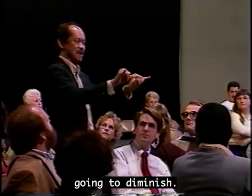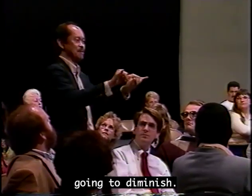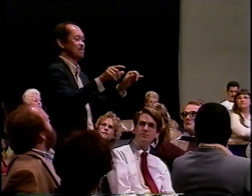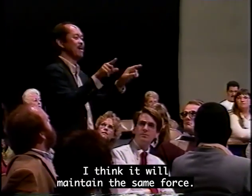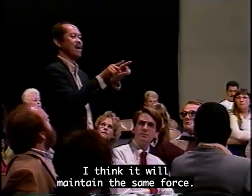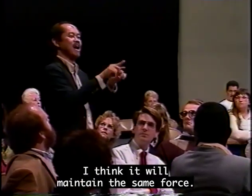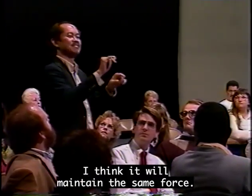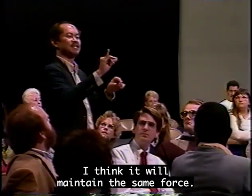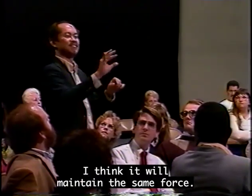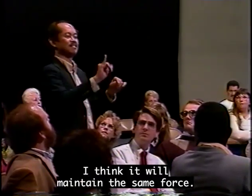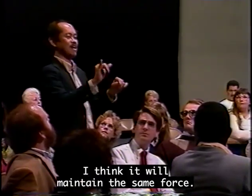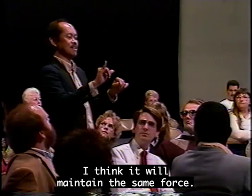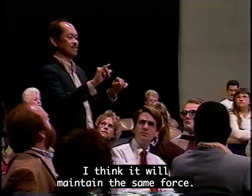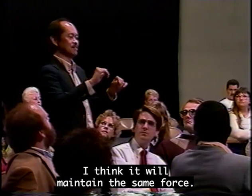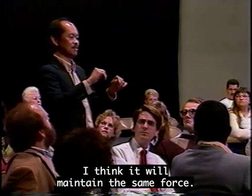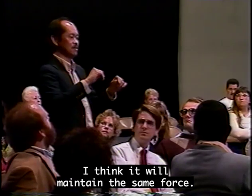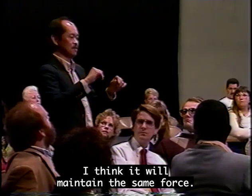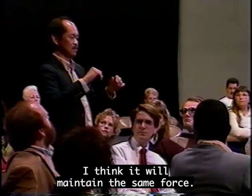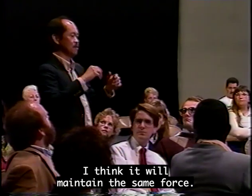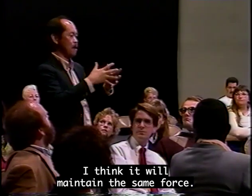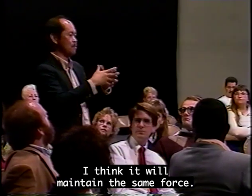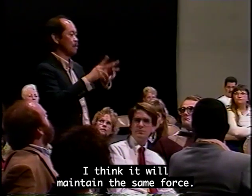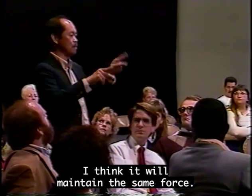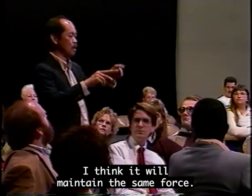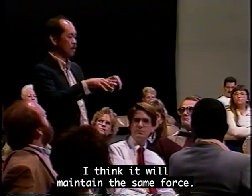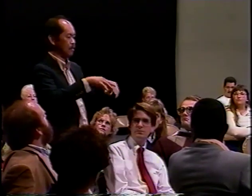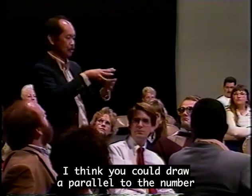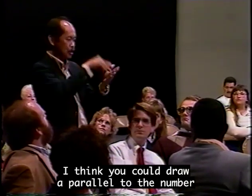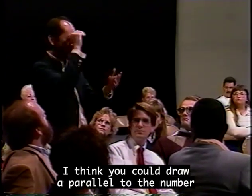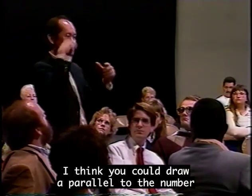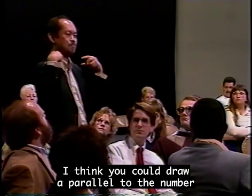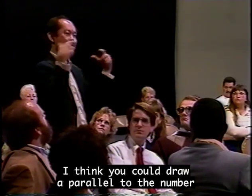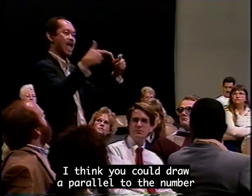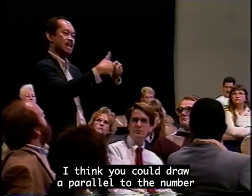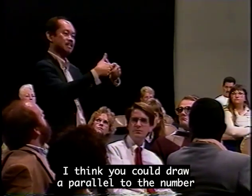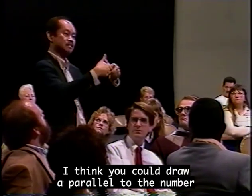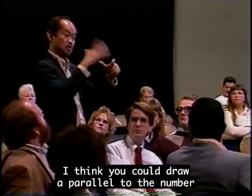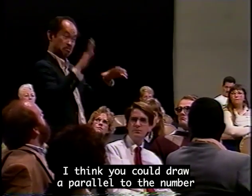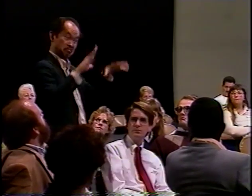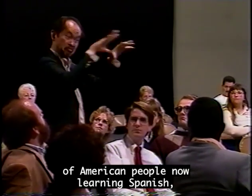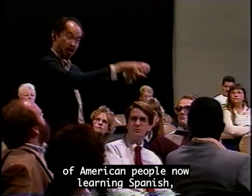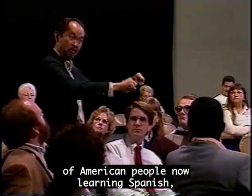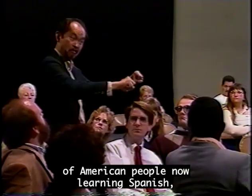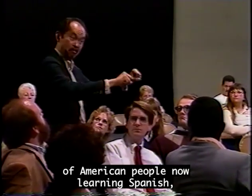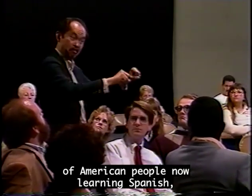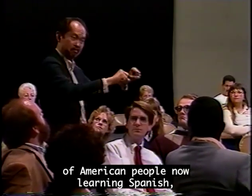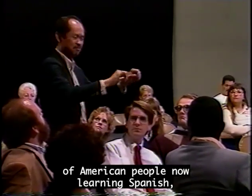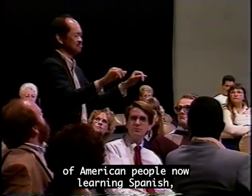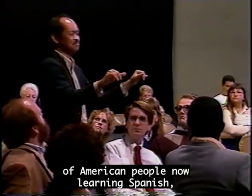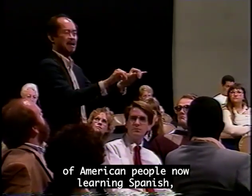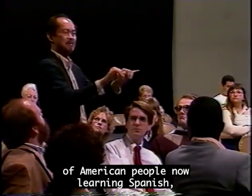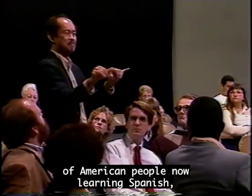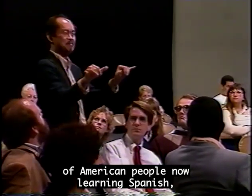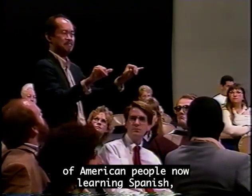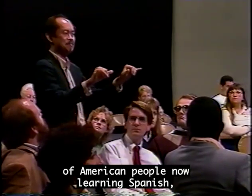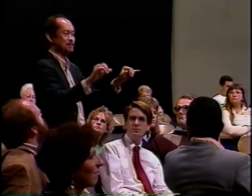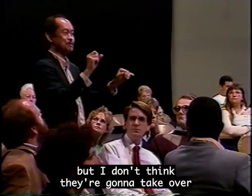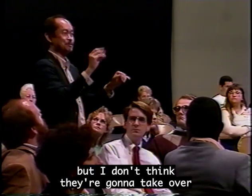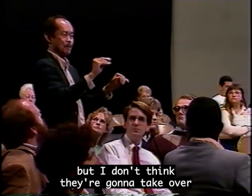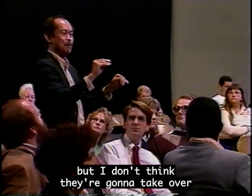diminish. I think it will maintain the same force. I think you could draw a parallel to the number of American people now learning Spanish, but I don't think